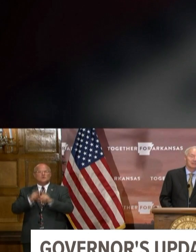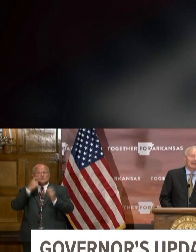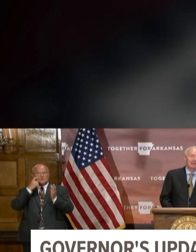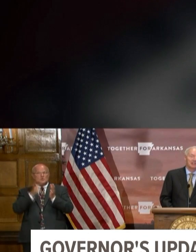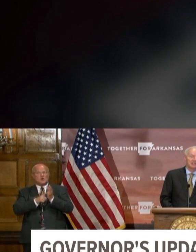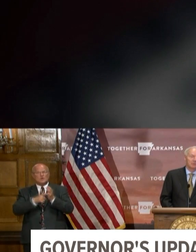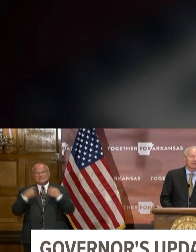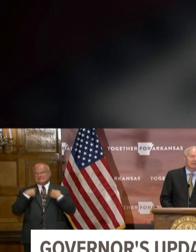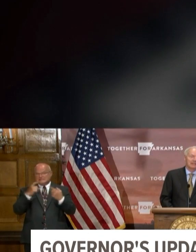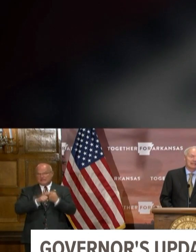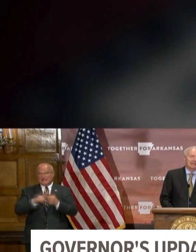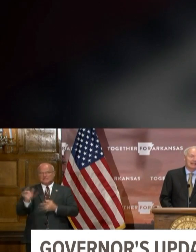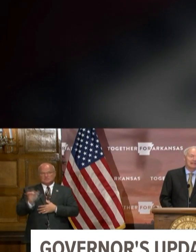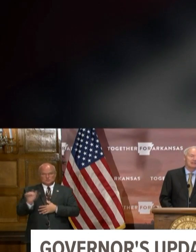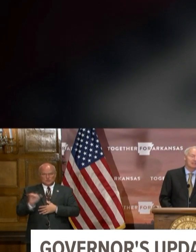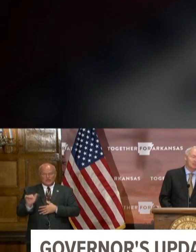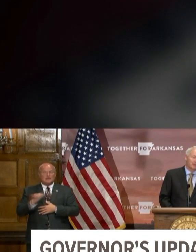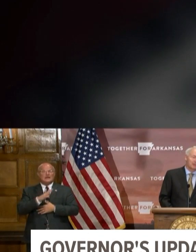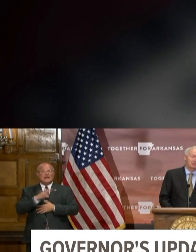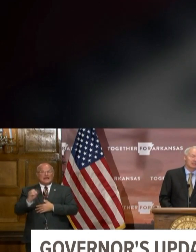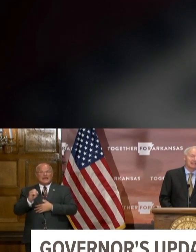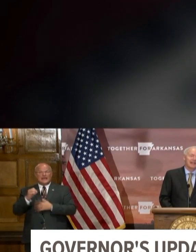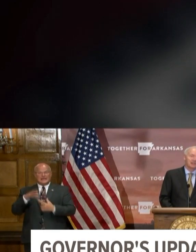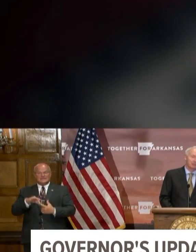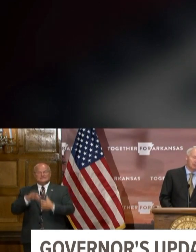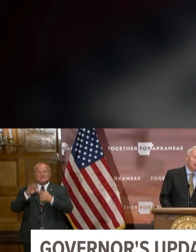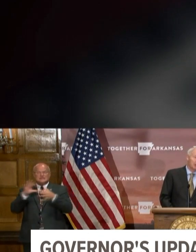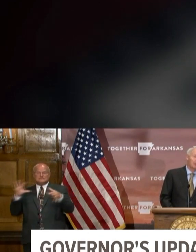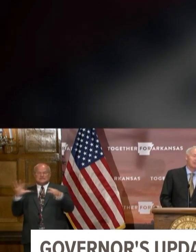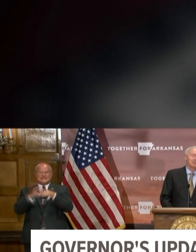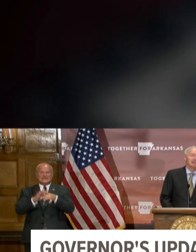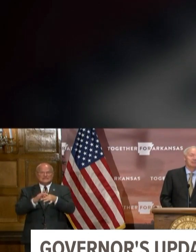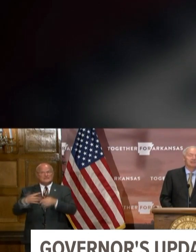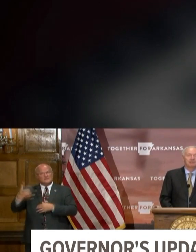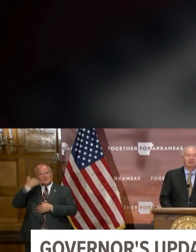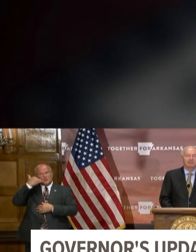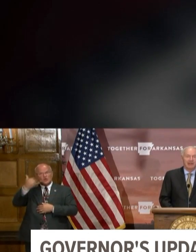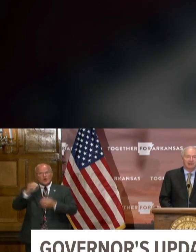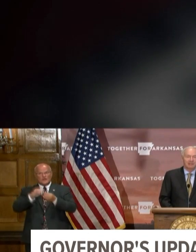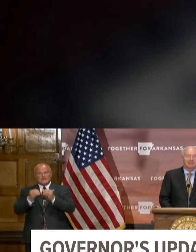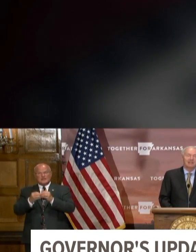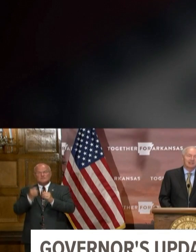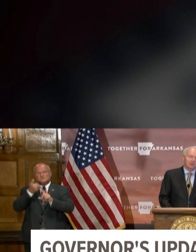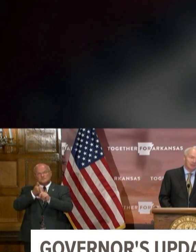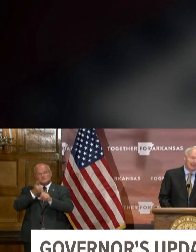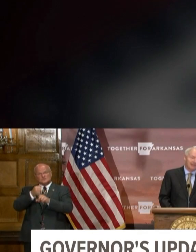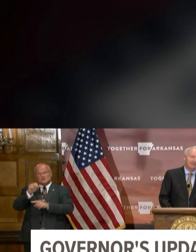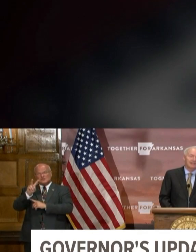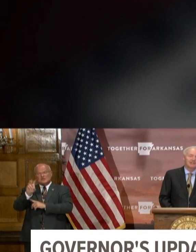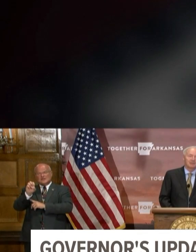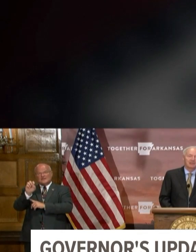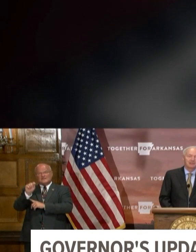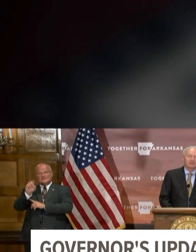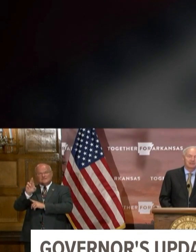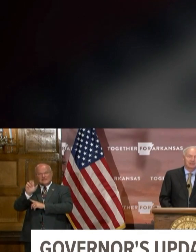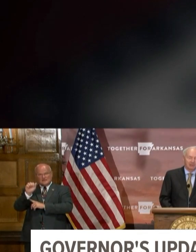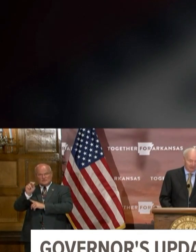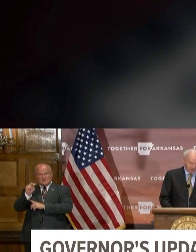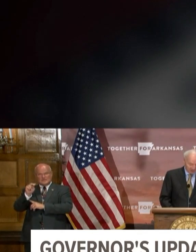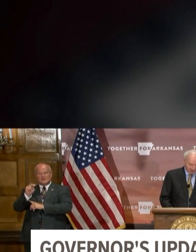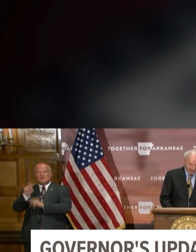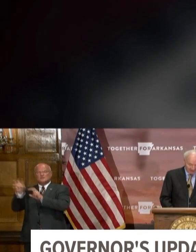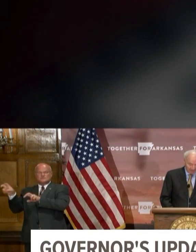noted in Spanish as well. And there's a special connection when you call this number. If you're a veteran, you'll have